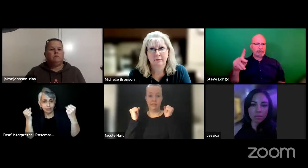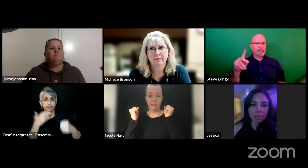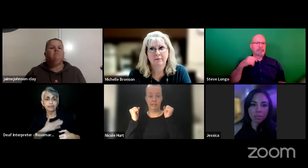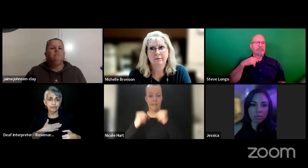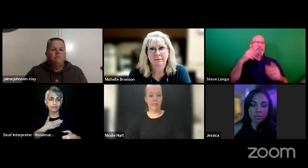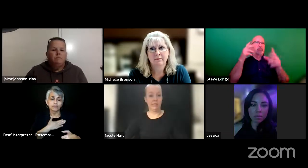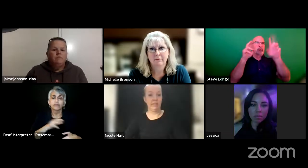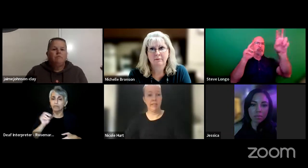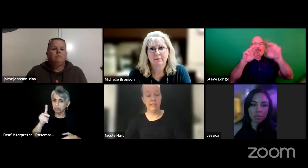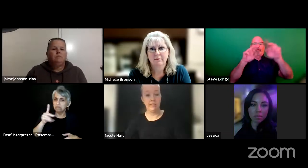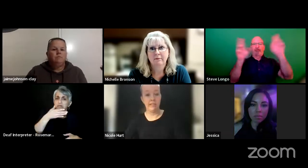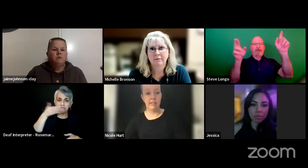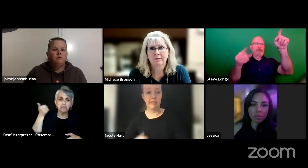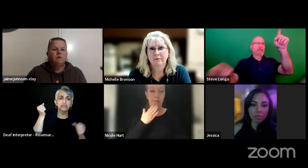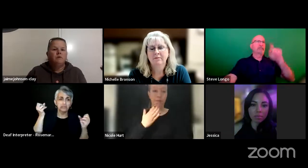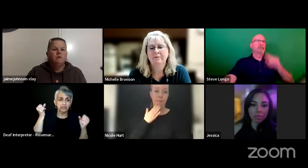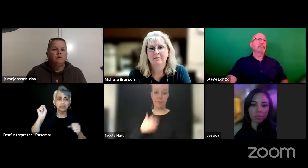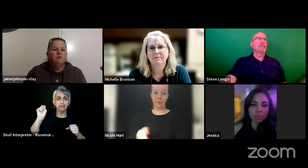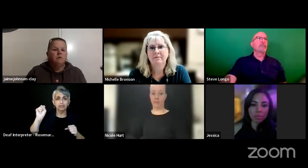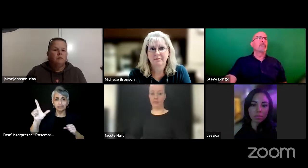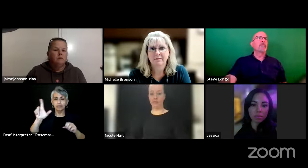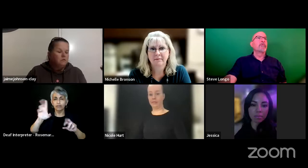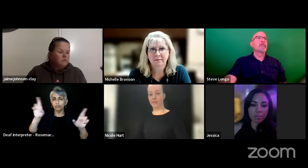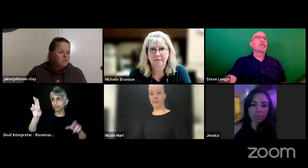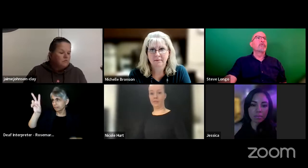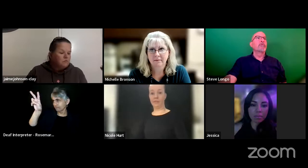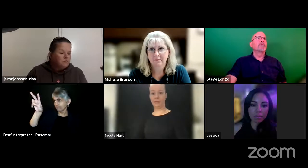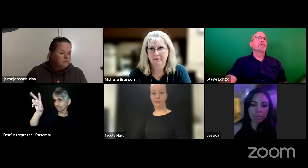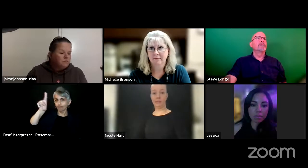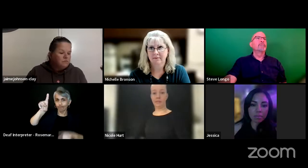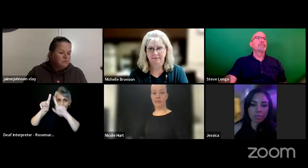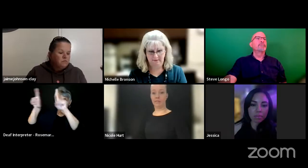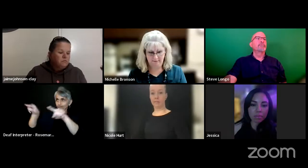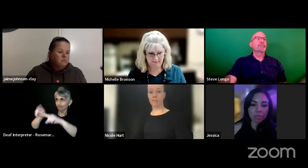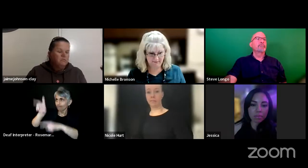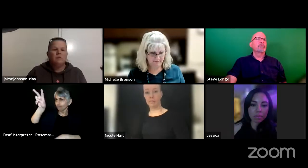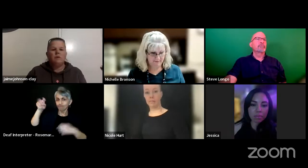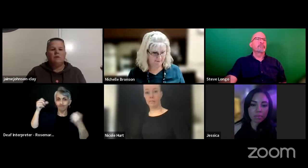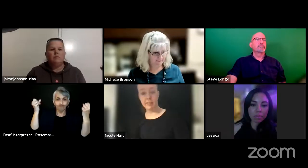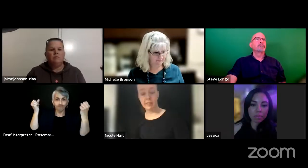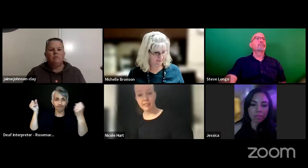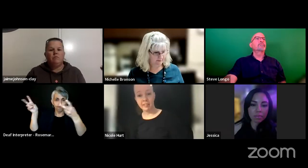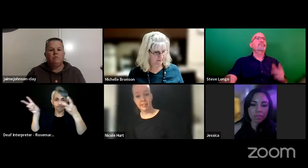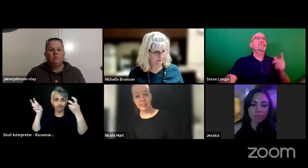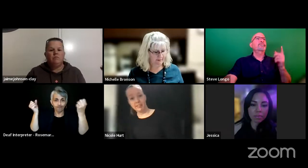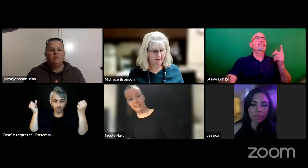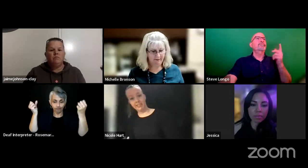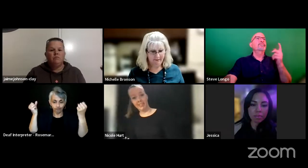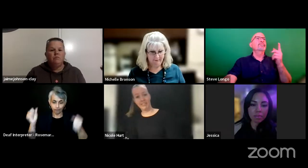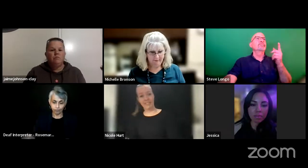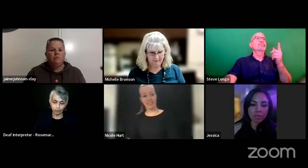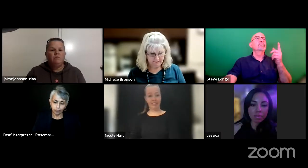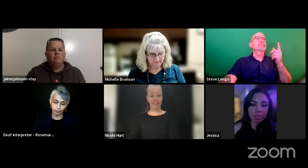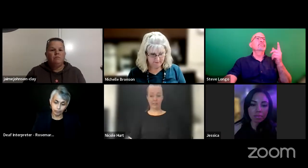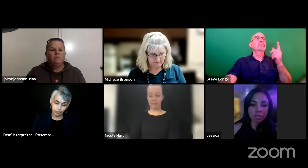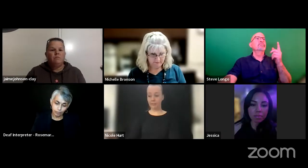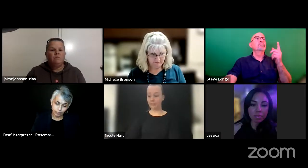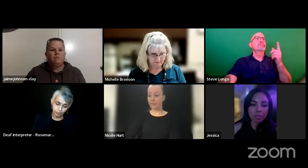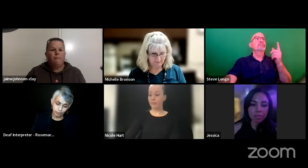or have it signed. And seeing Nicole is requesting that it be signed, we will do that.